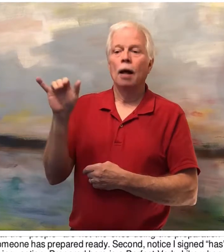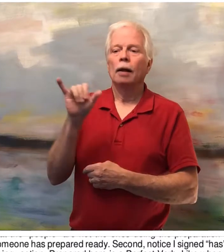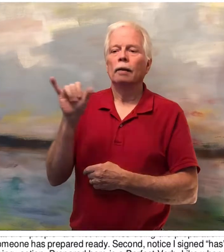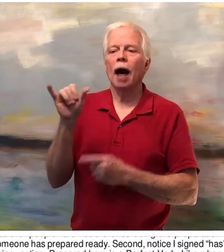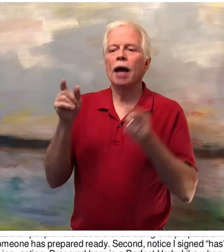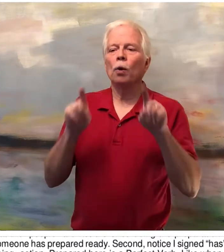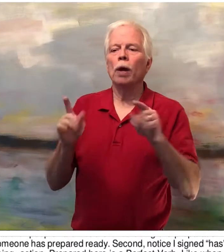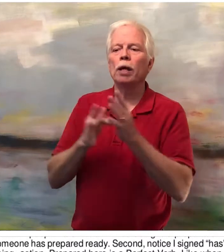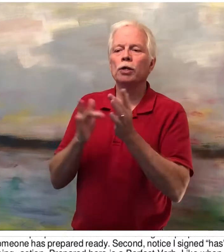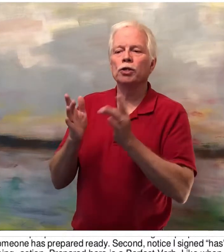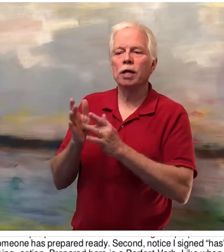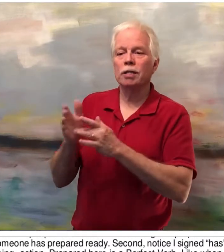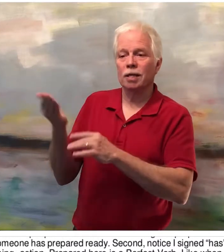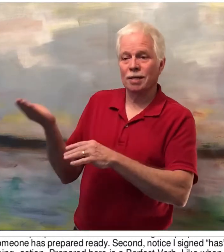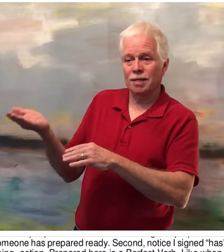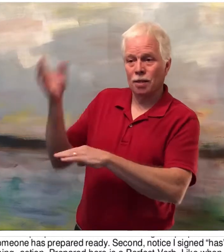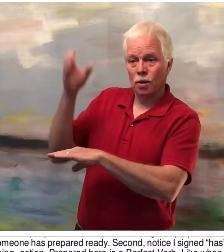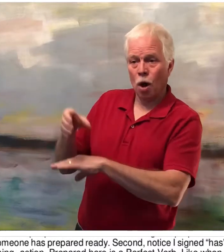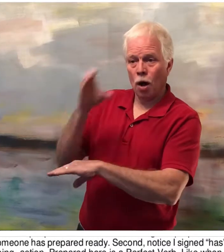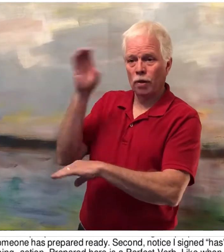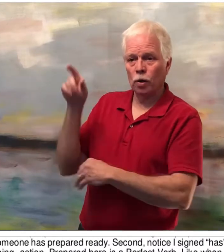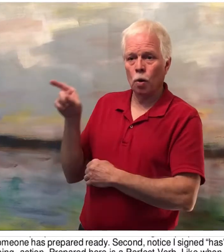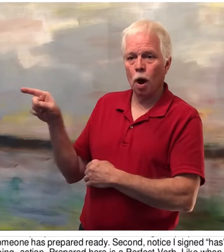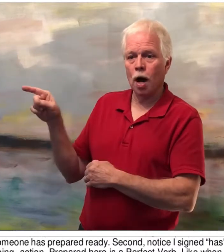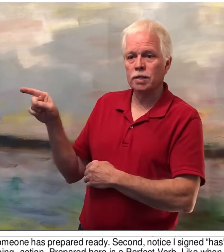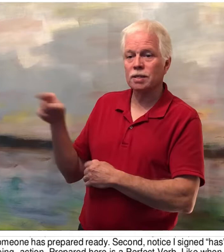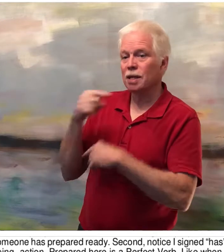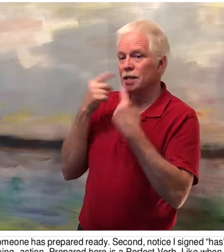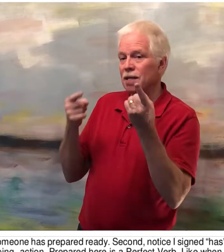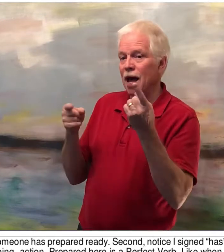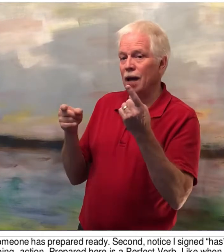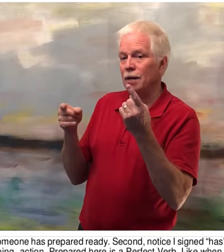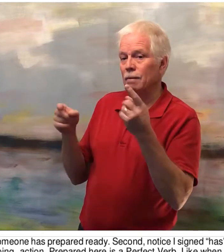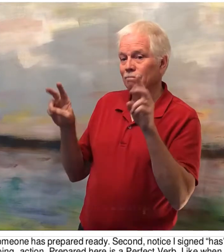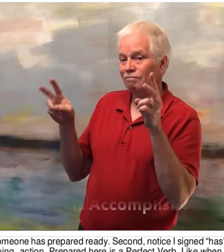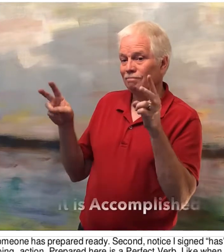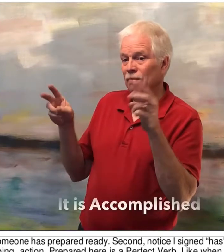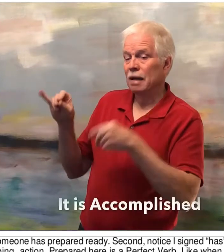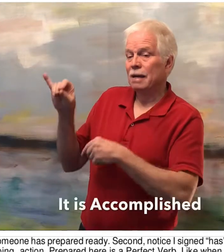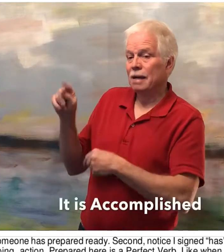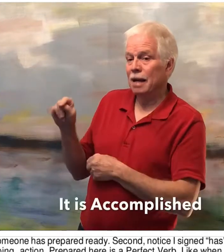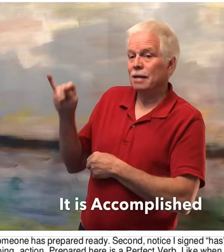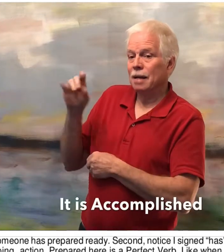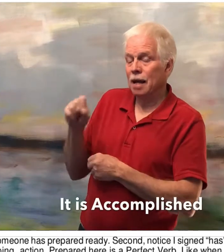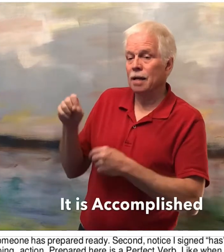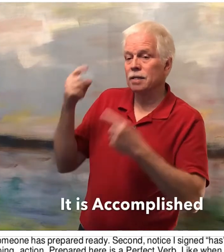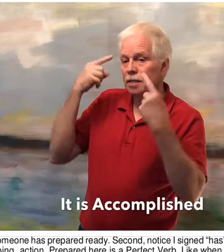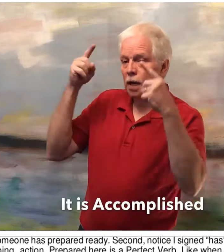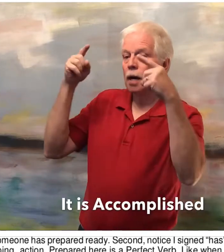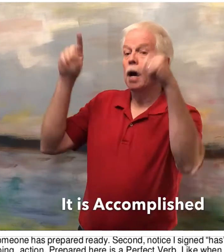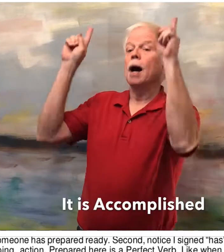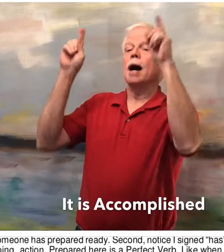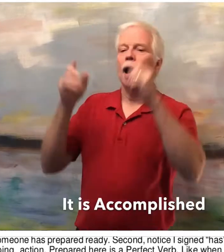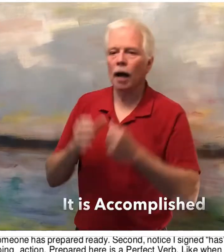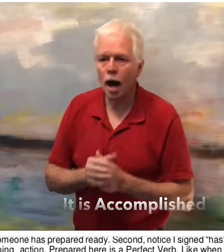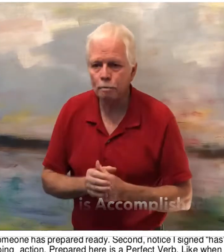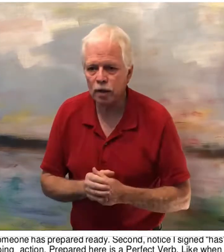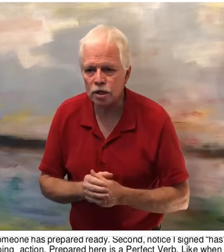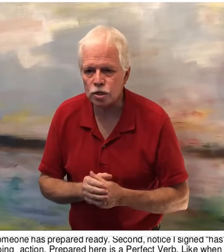Like when Jesus on the cross said, it is accomplished.